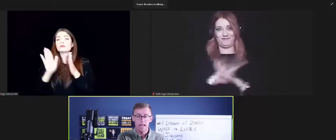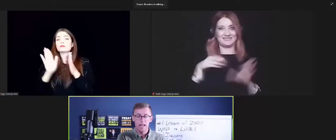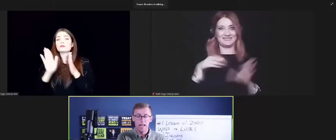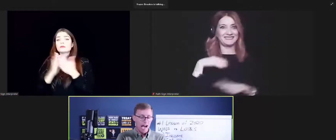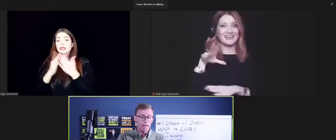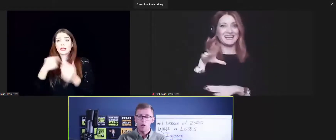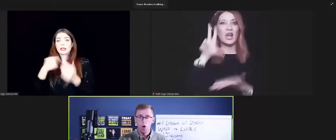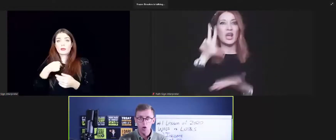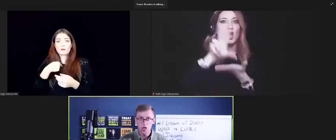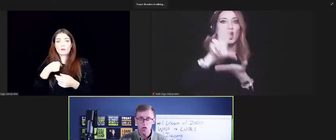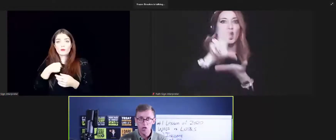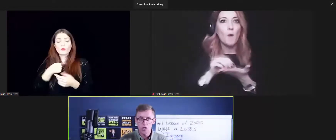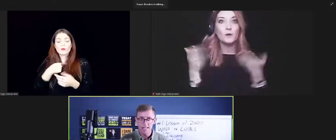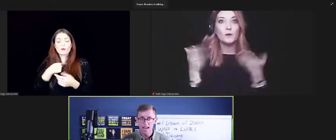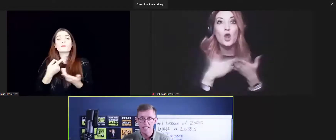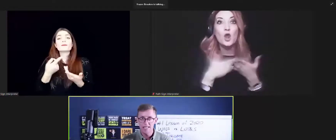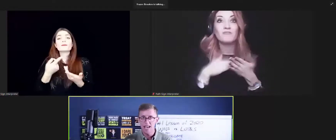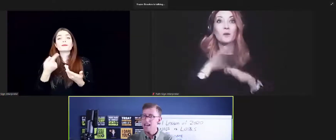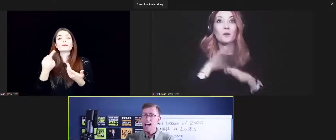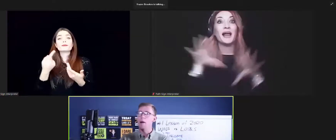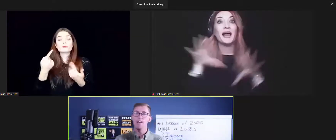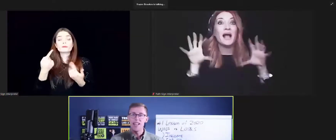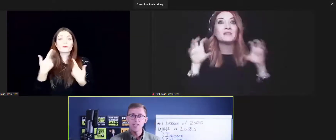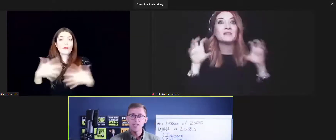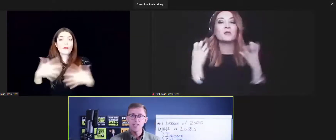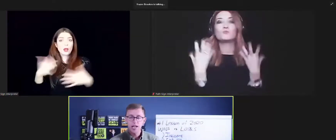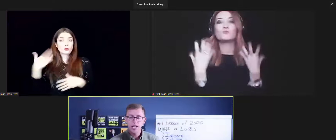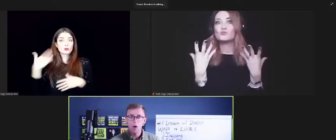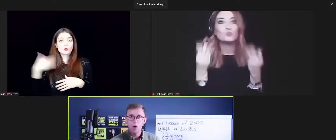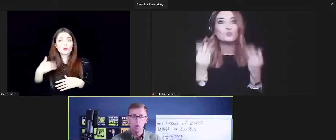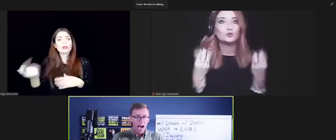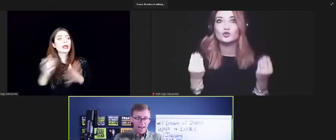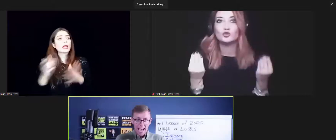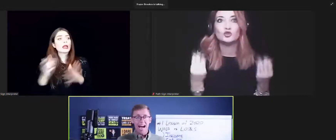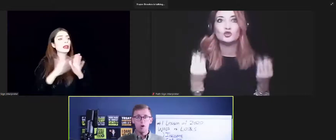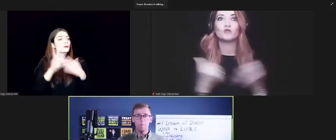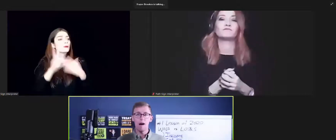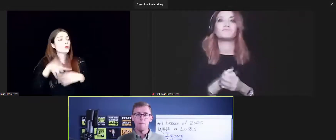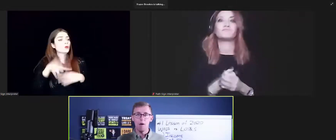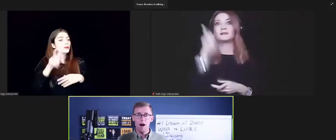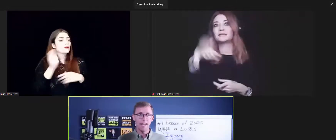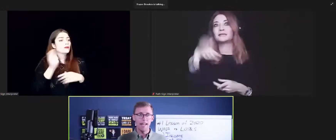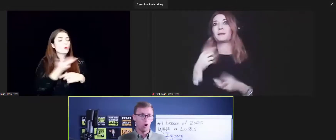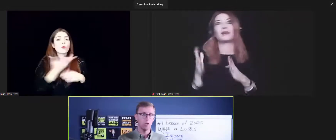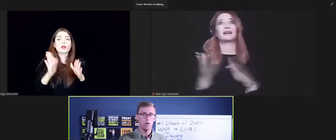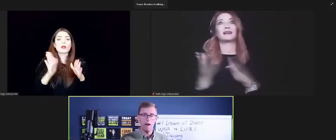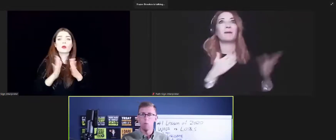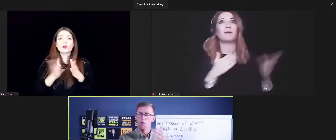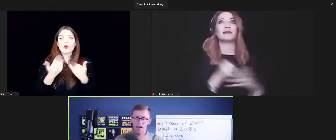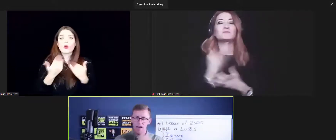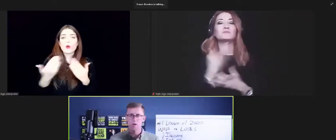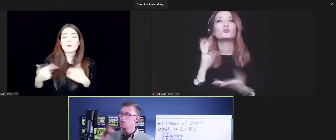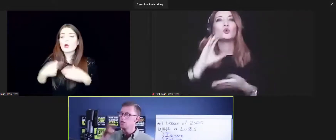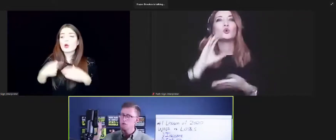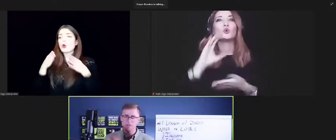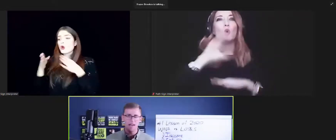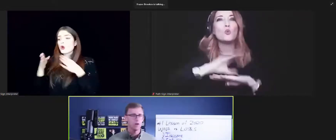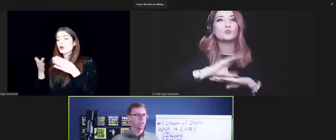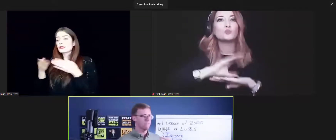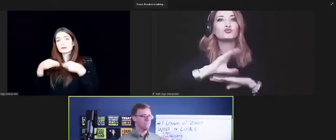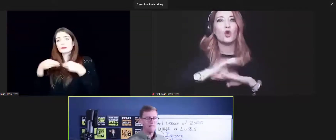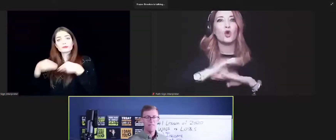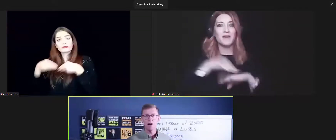How many courses did I attend? How many events did I go to? And I add up that amount and it comes to an amount, $1,000,